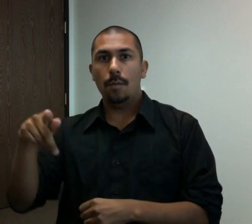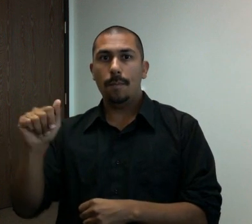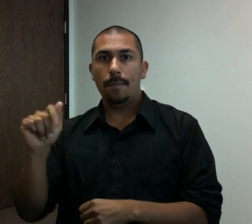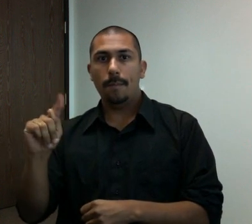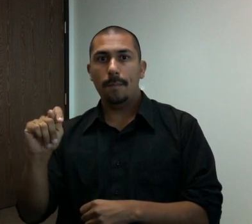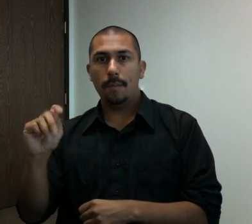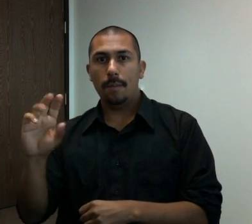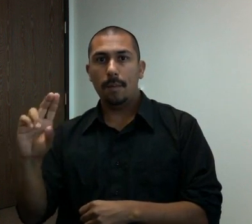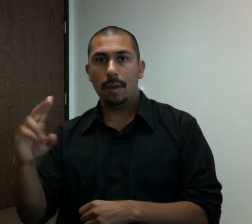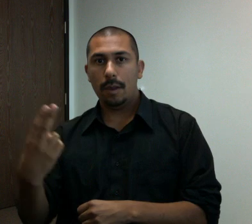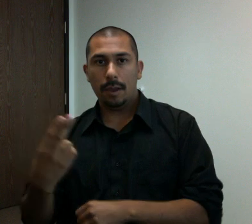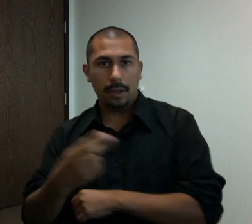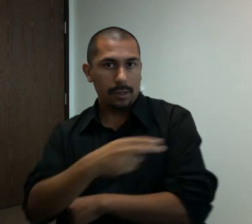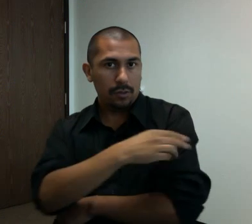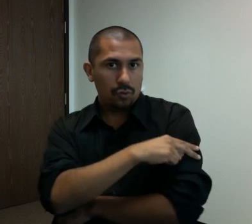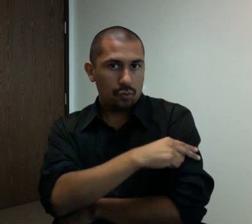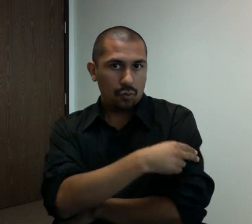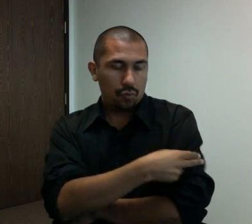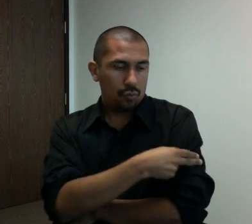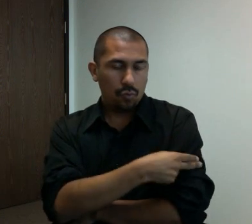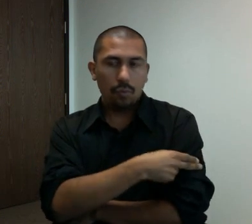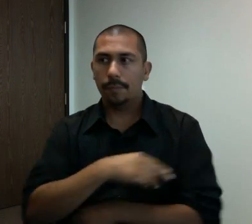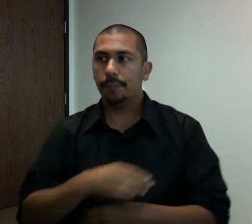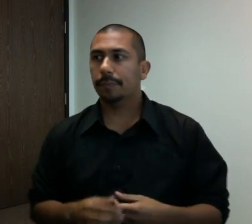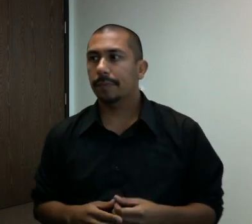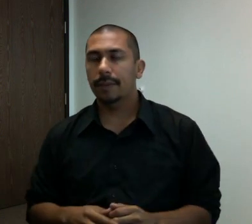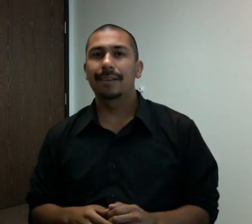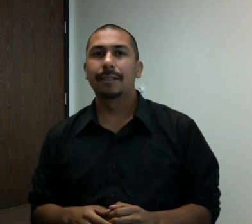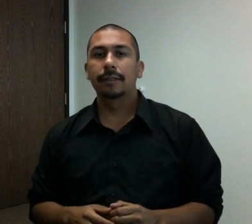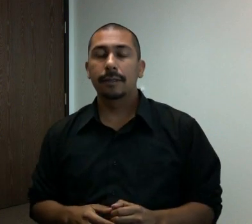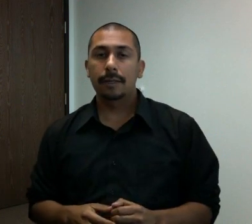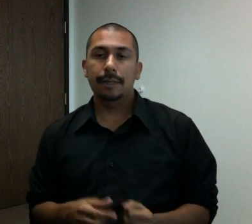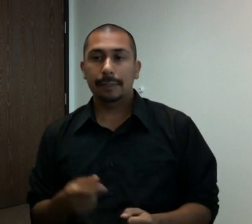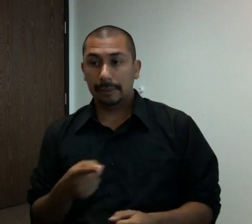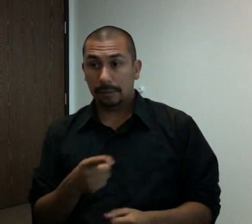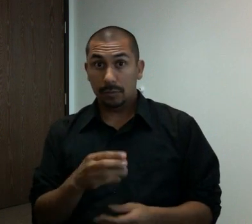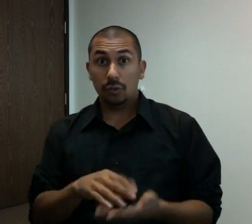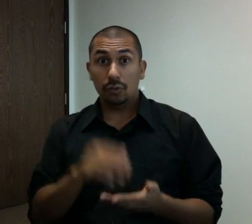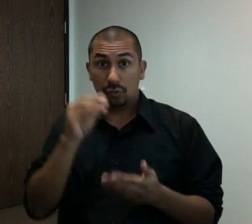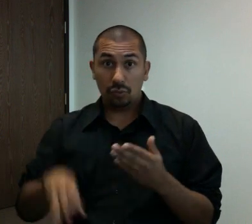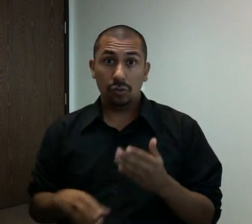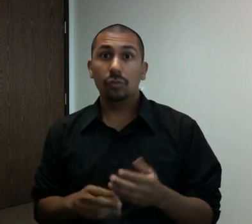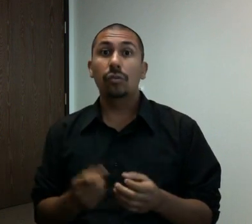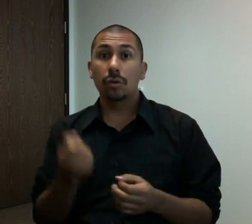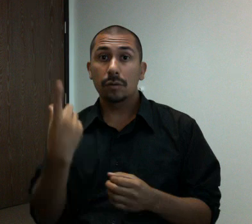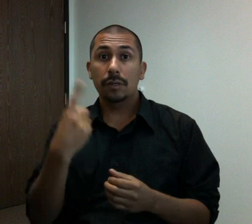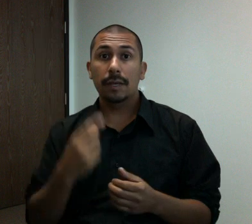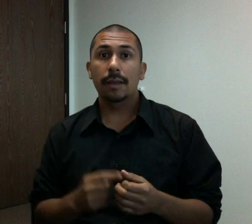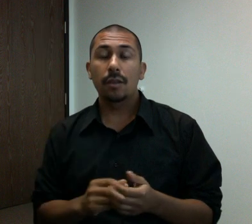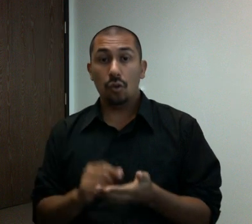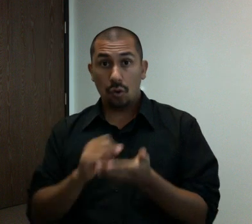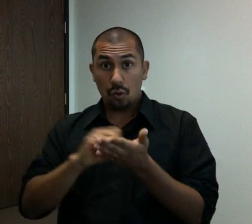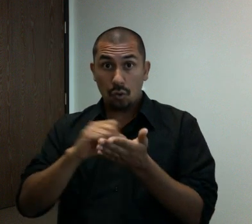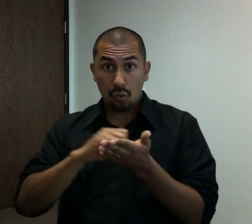other, and how writers are writing to create a body of knowledge, and then they become writers creating a new body of knowledge with their report. So